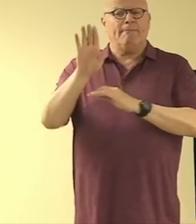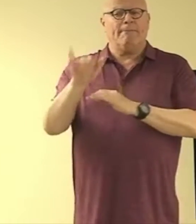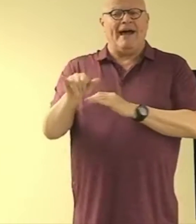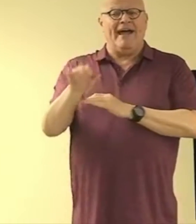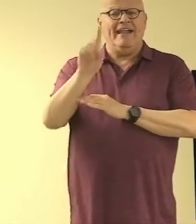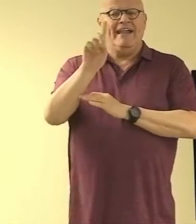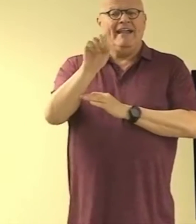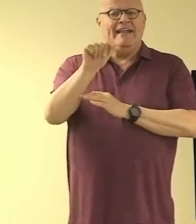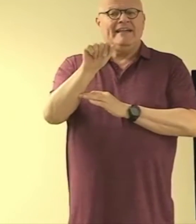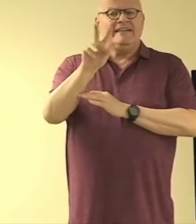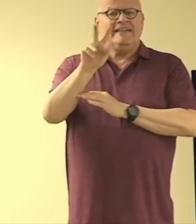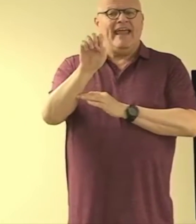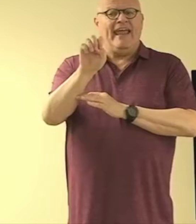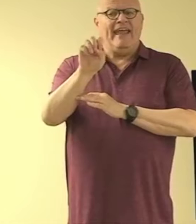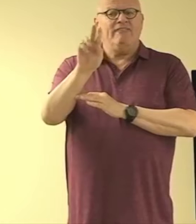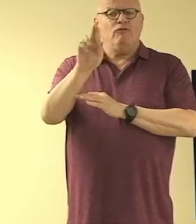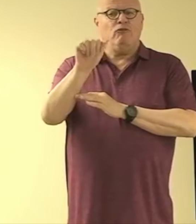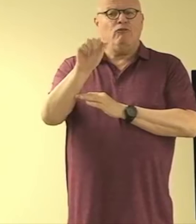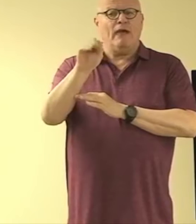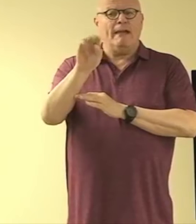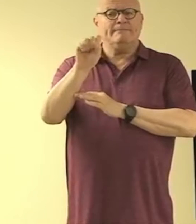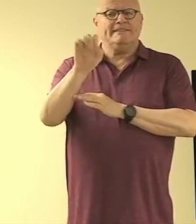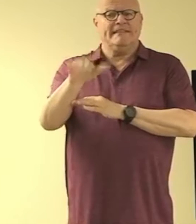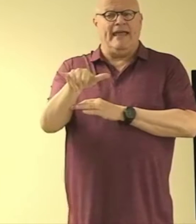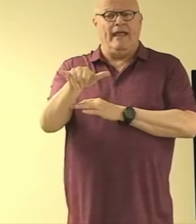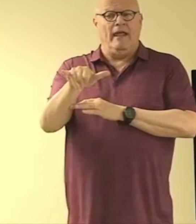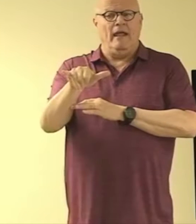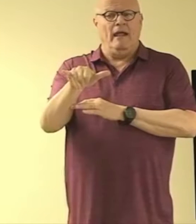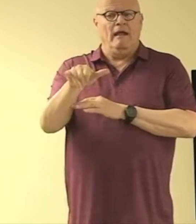Today's video message will be by Dave Ramsey,